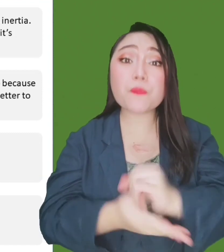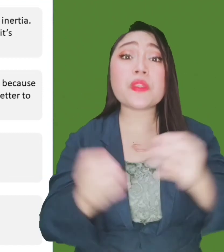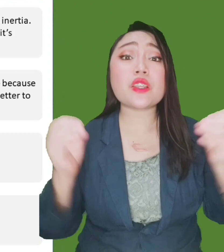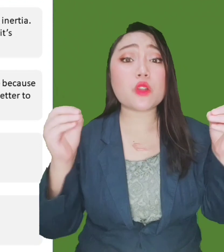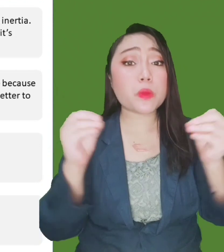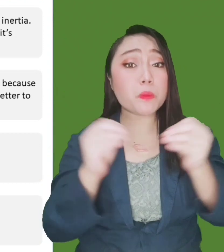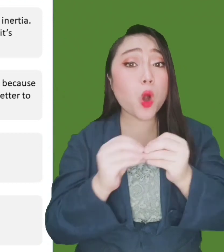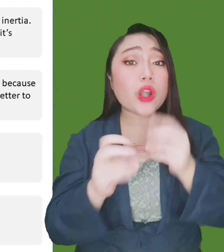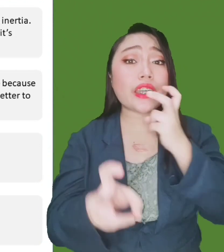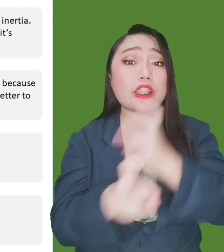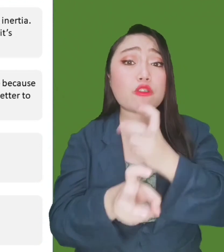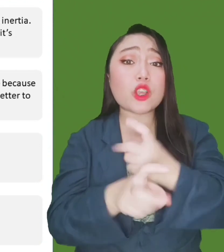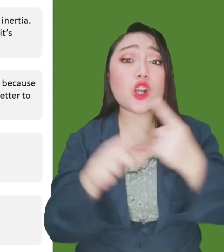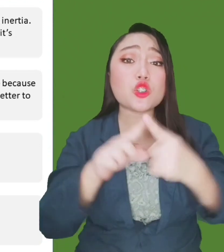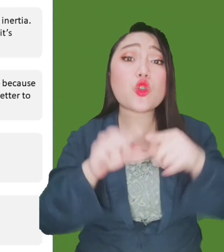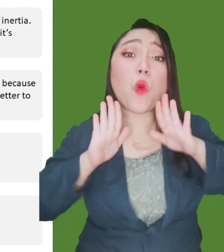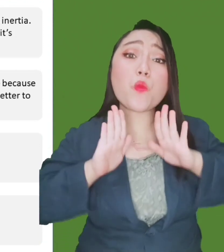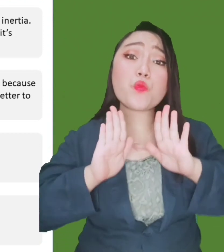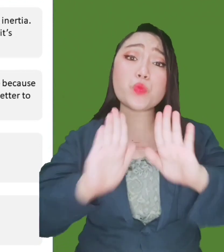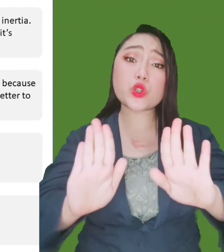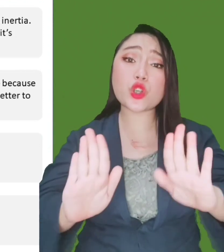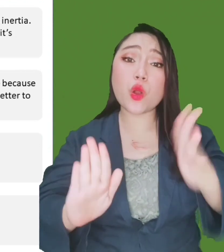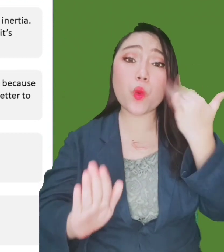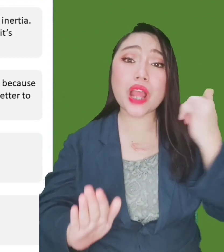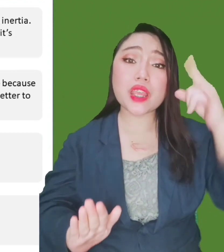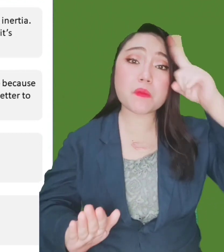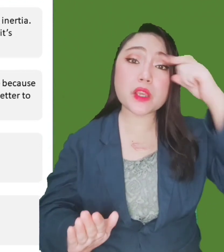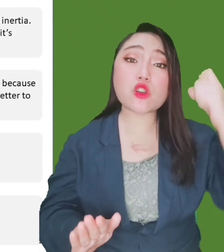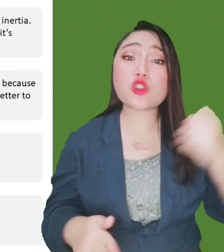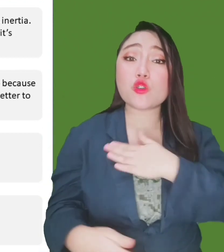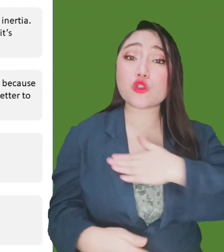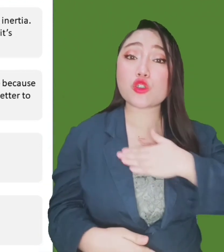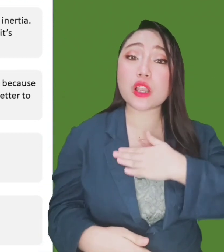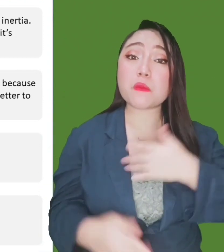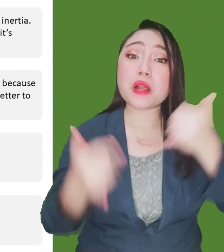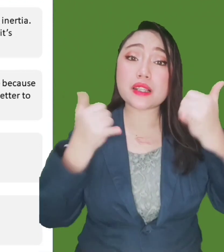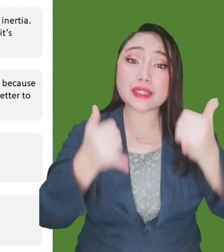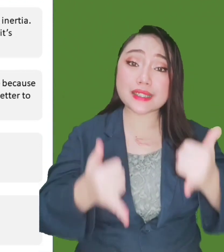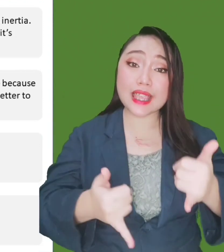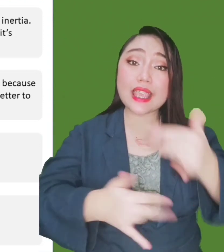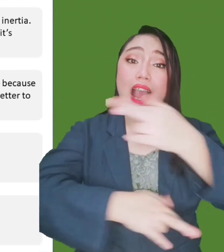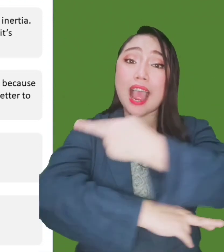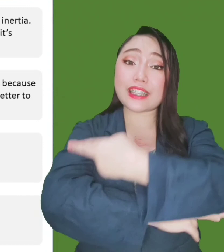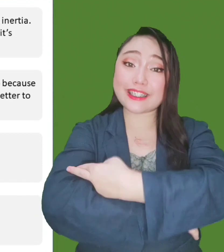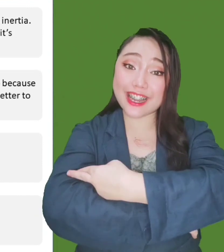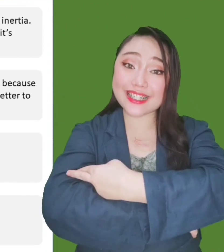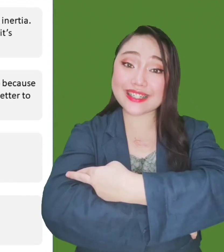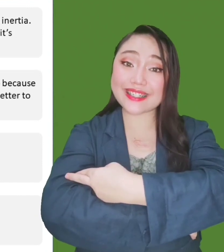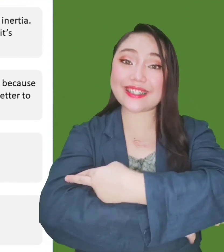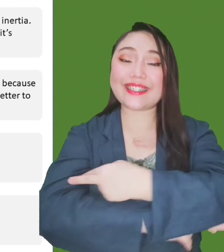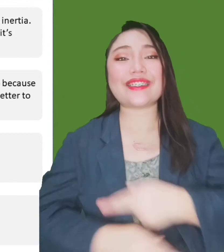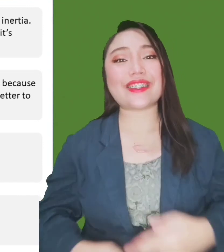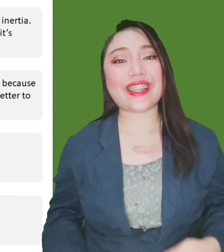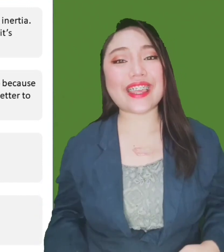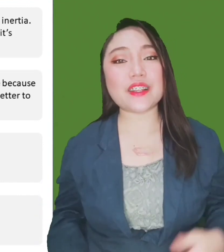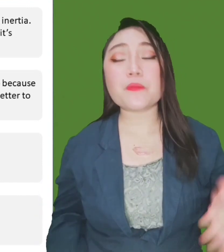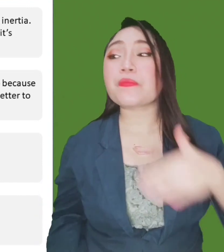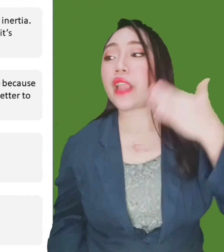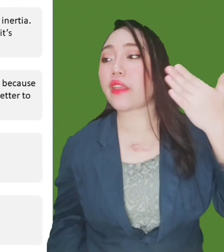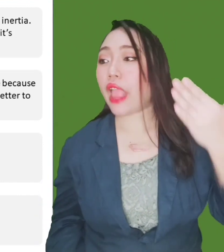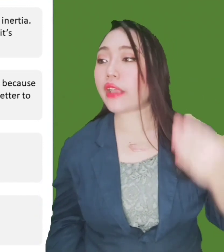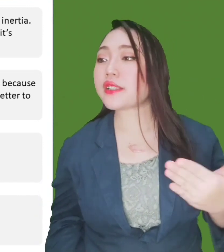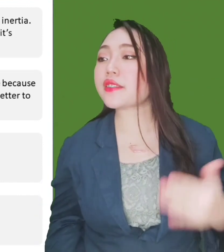more inertia. Then it will be harder to push. Why? Because it would like to stay at